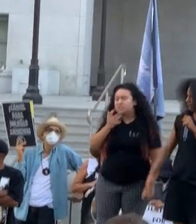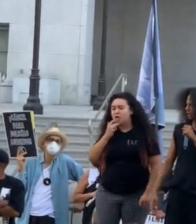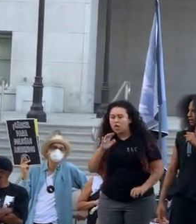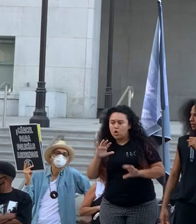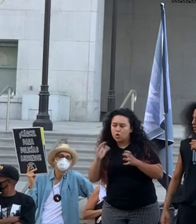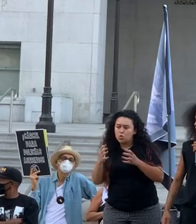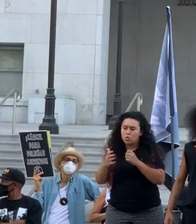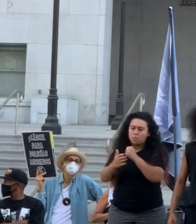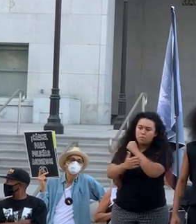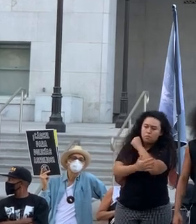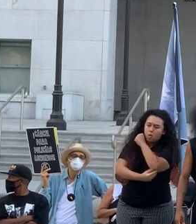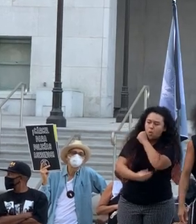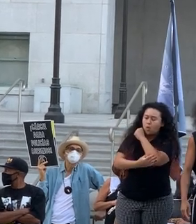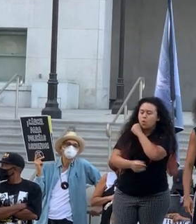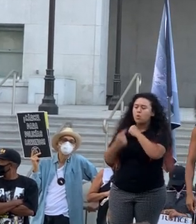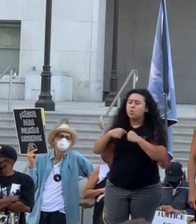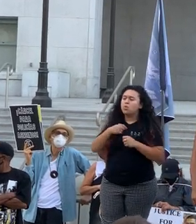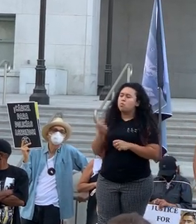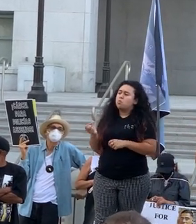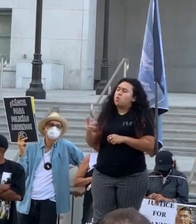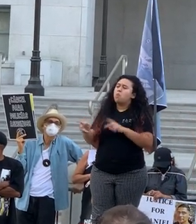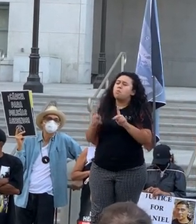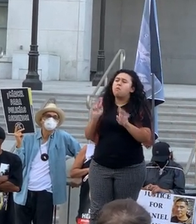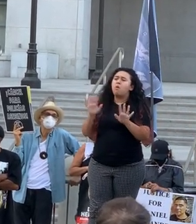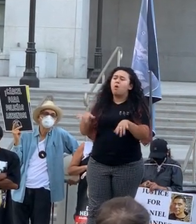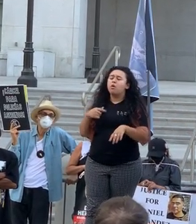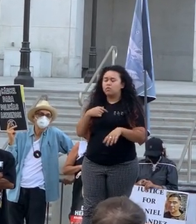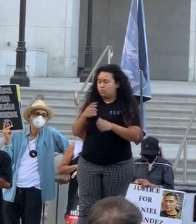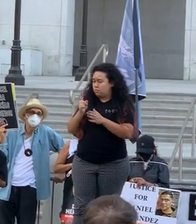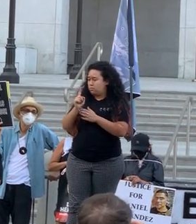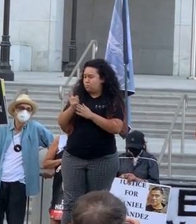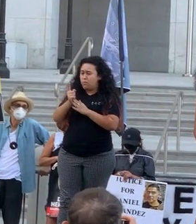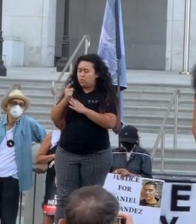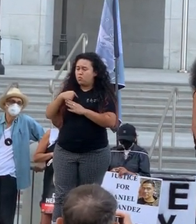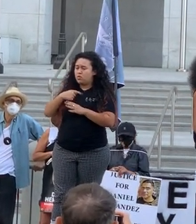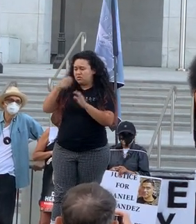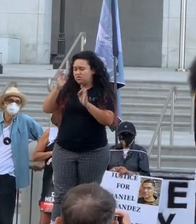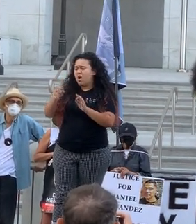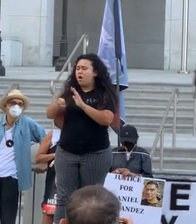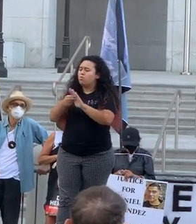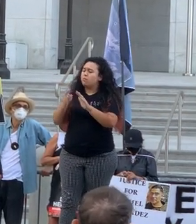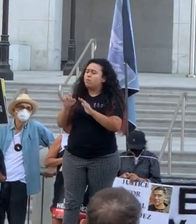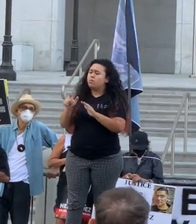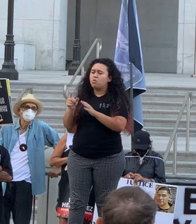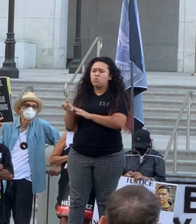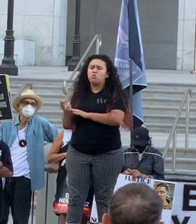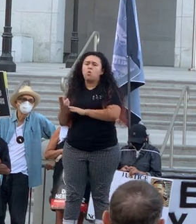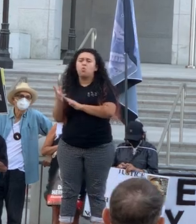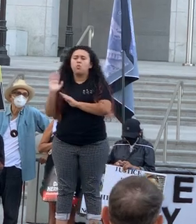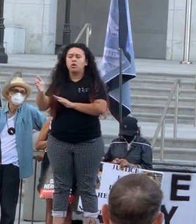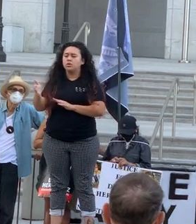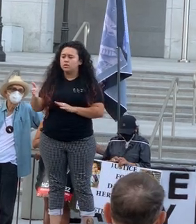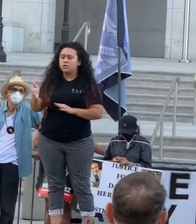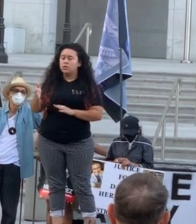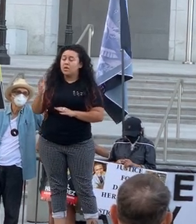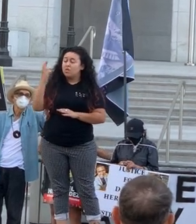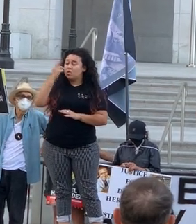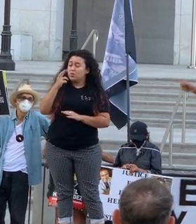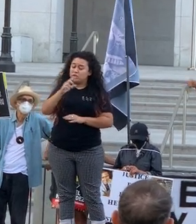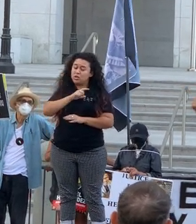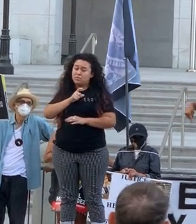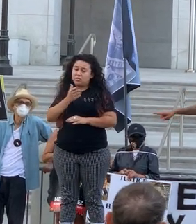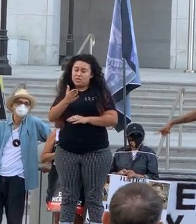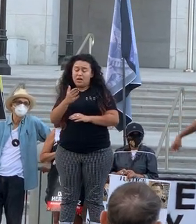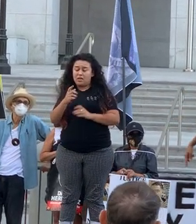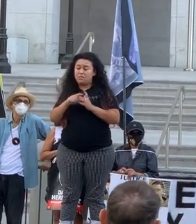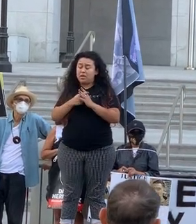people away the minute that we decide that they are criminal. And the only reason that cops exist in the first place is to